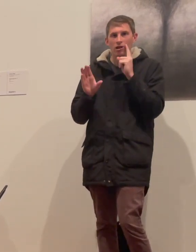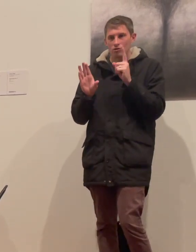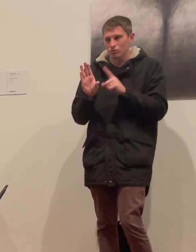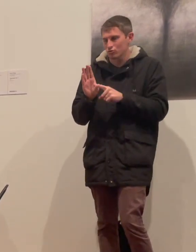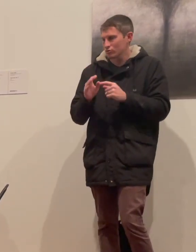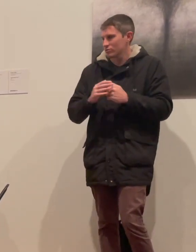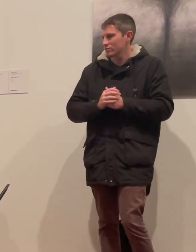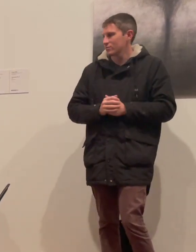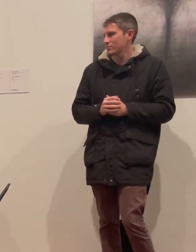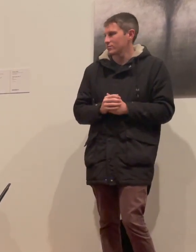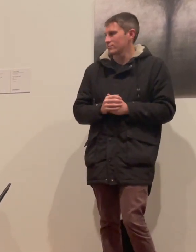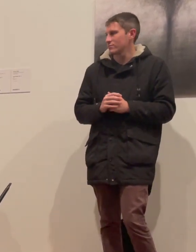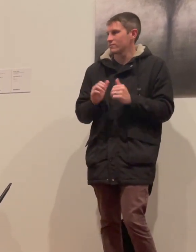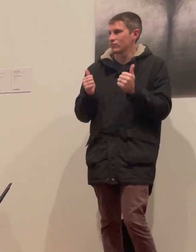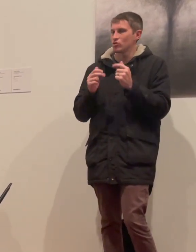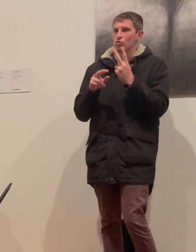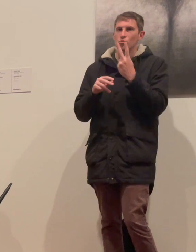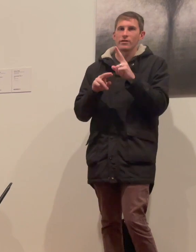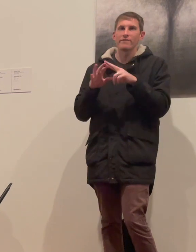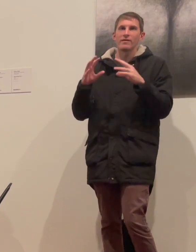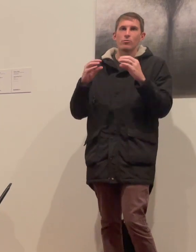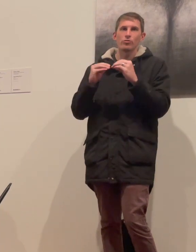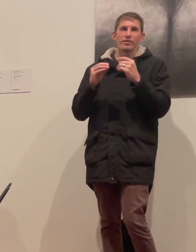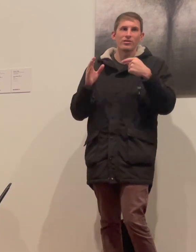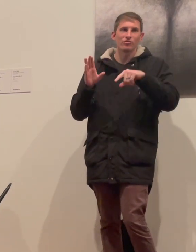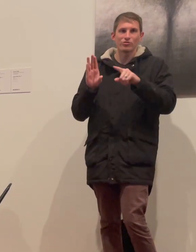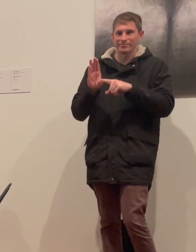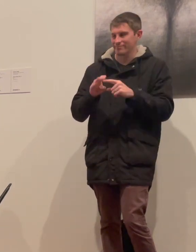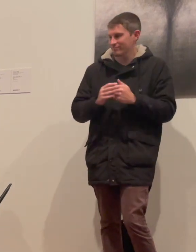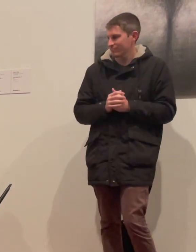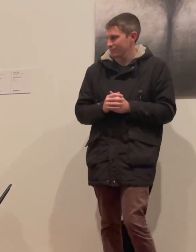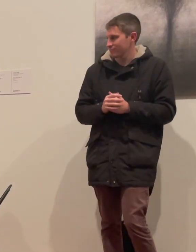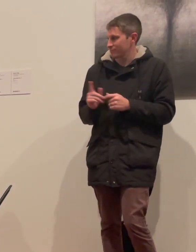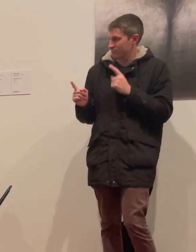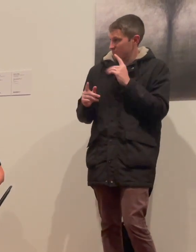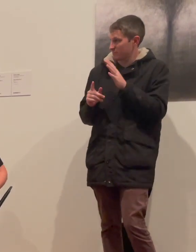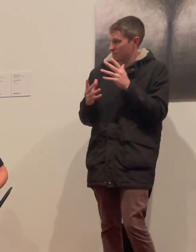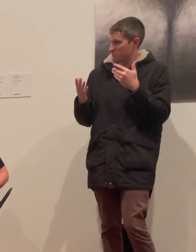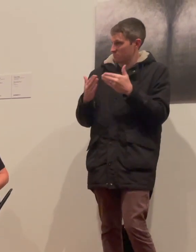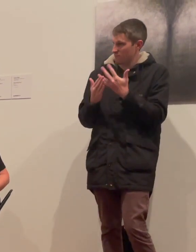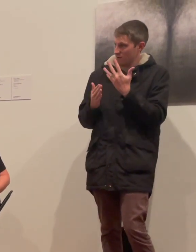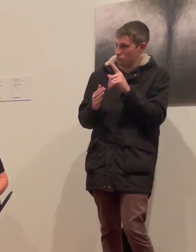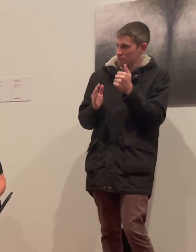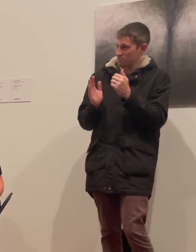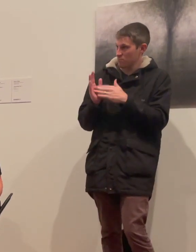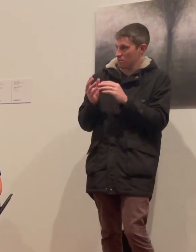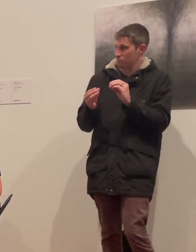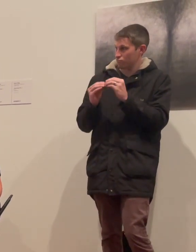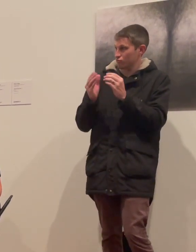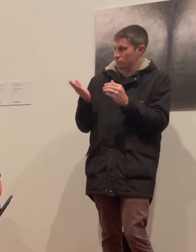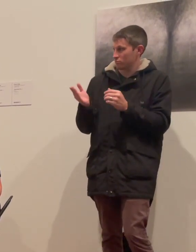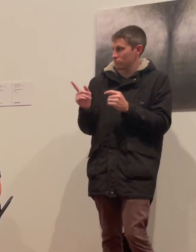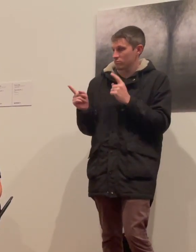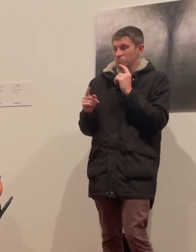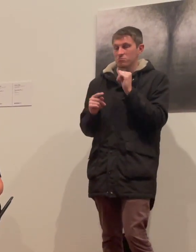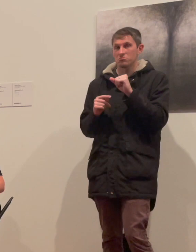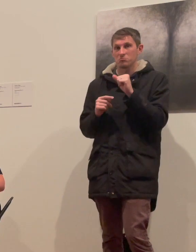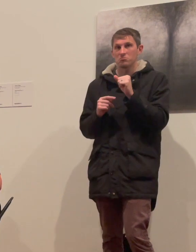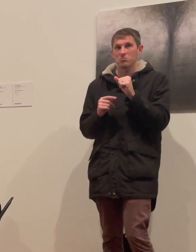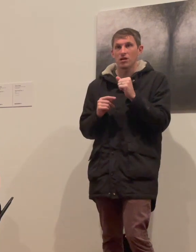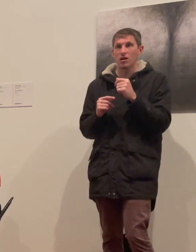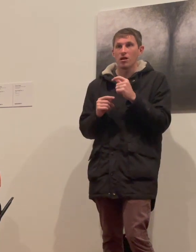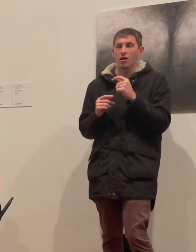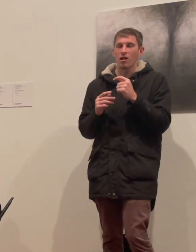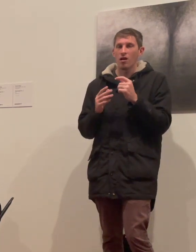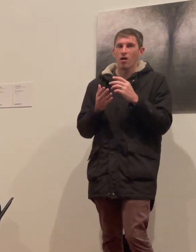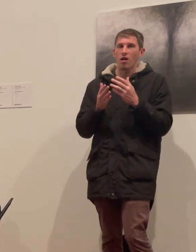20th February this year. You're saying that's about 5 or 6 months, give or take, because it was Christmas. 5 or 6 months. Which is really